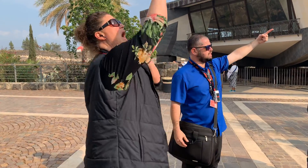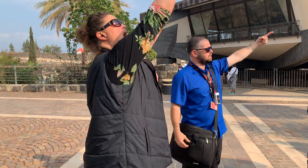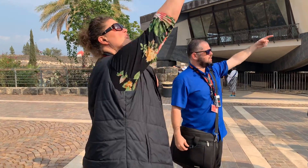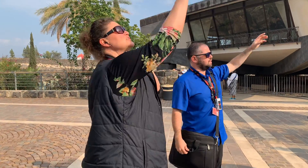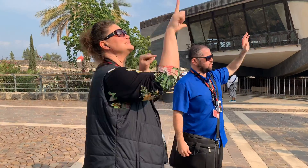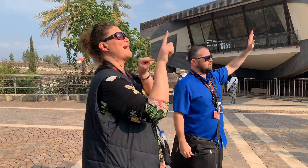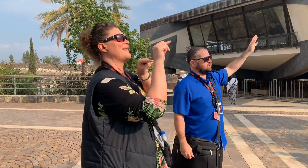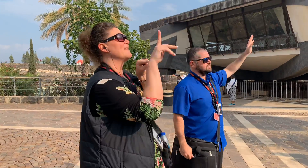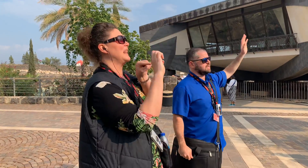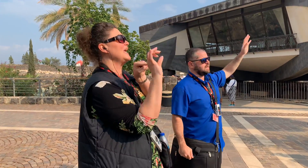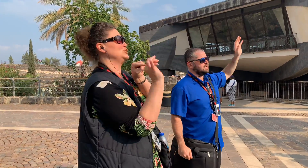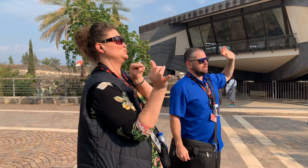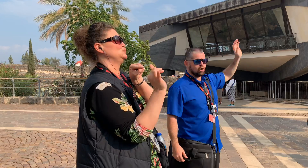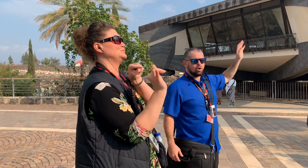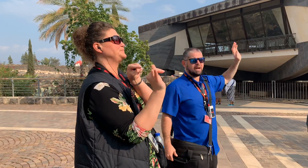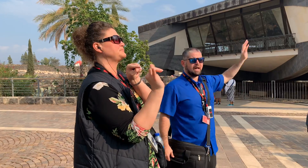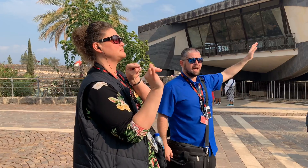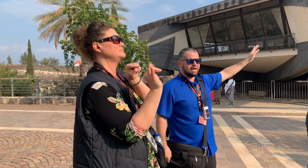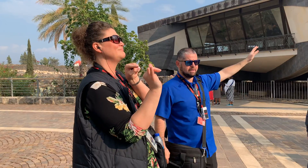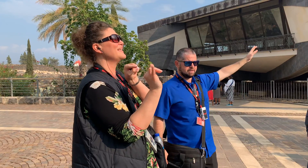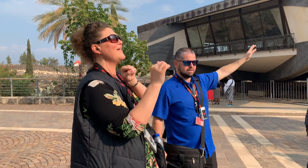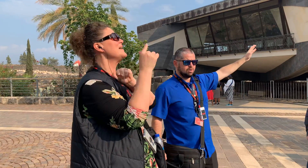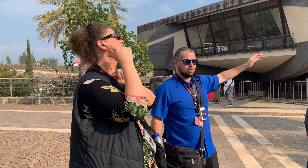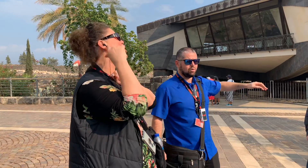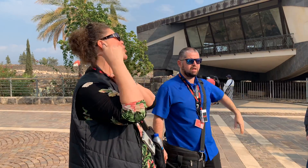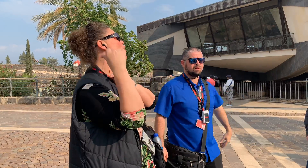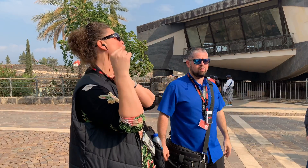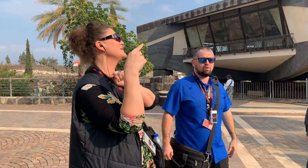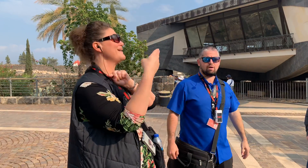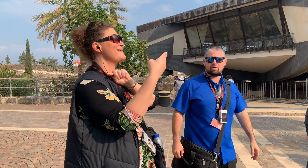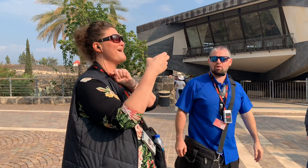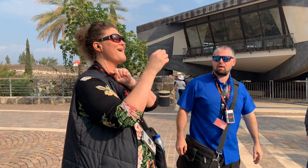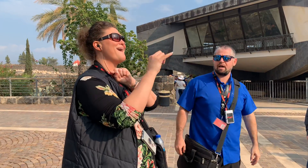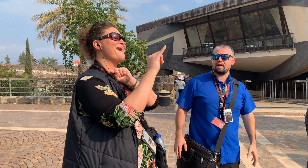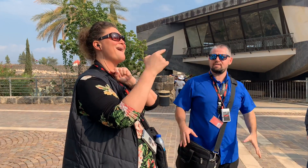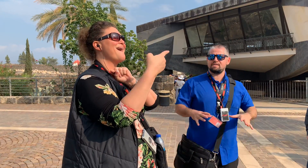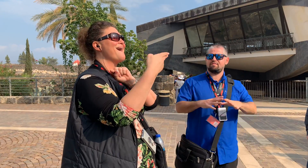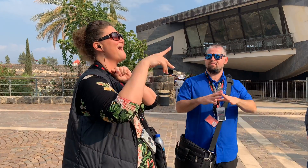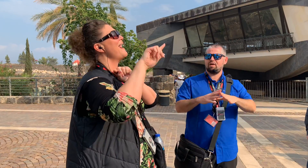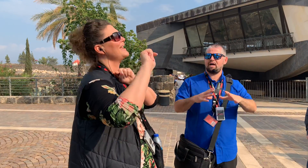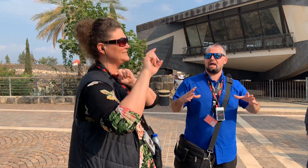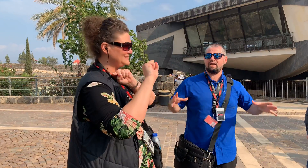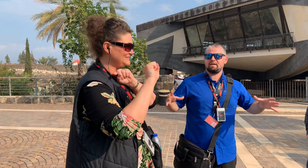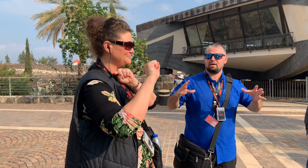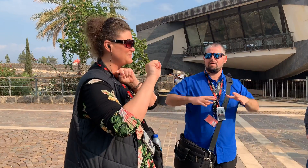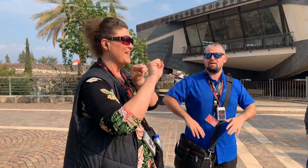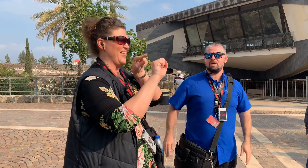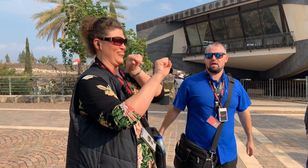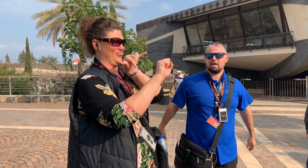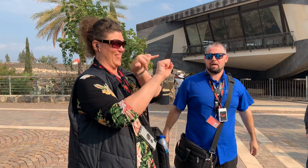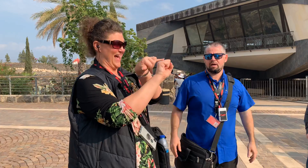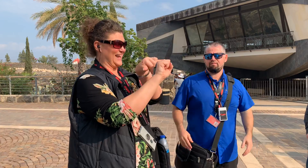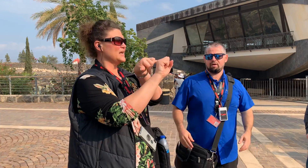the lake, which is the Golan Heights. Okay, the Golan Heights is a volcanic